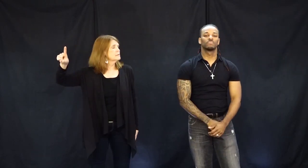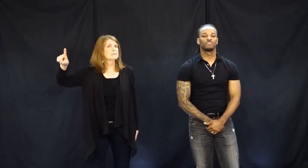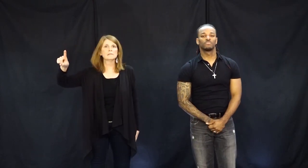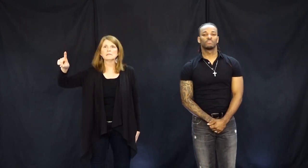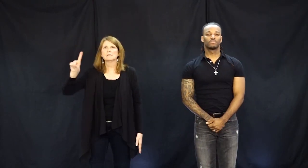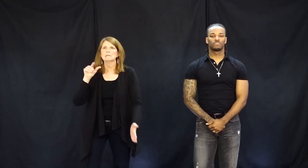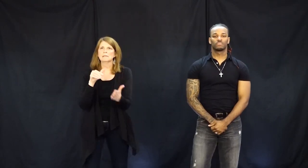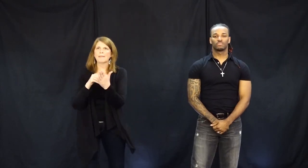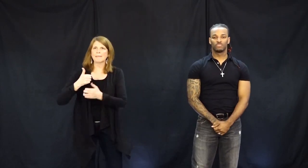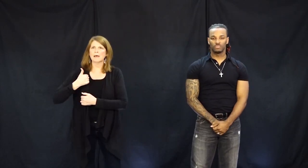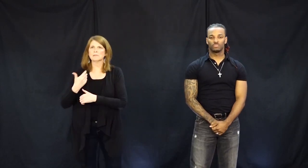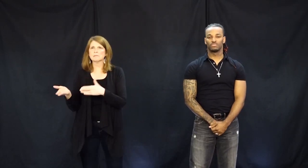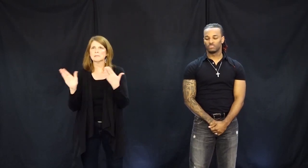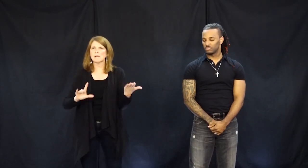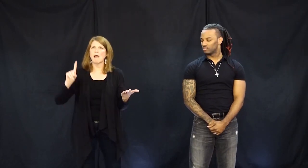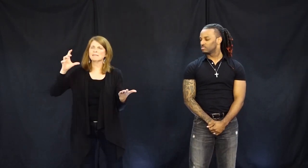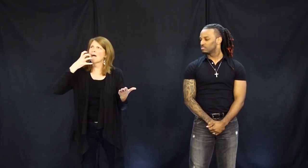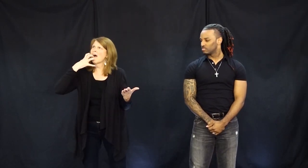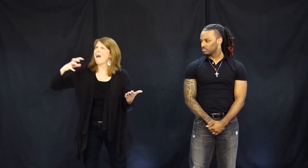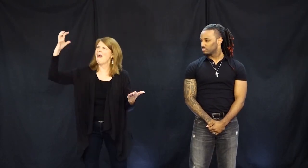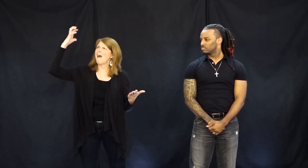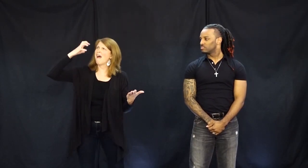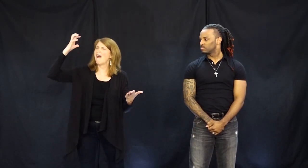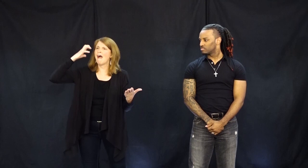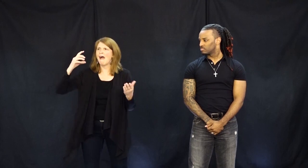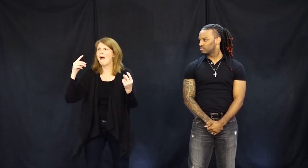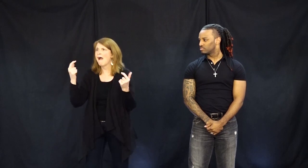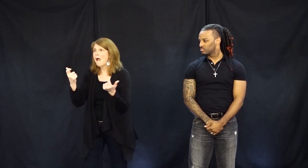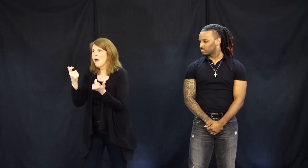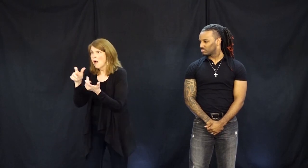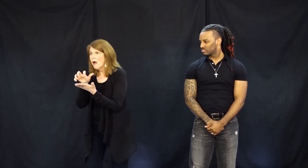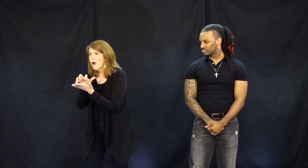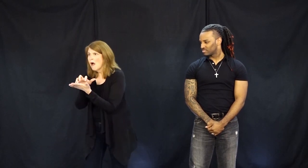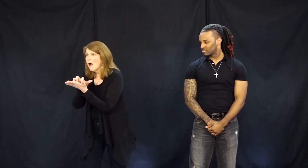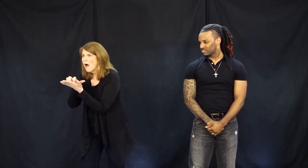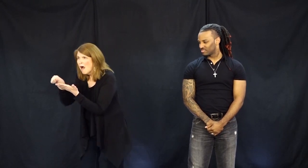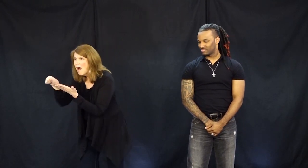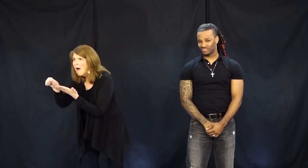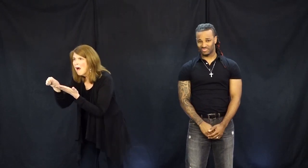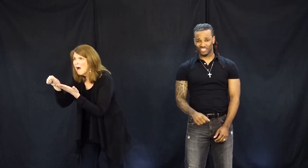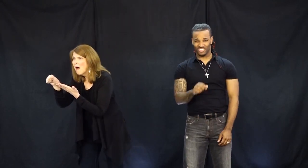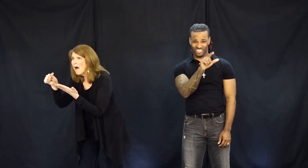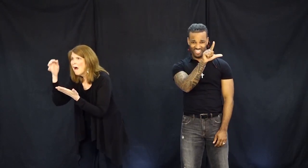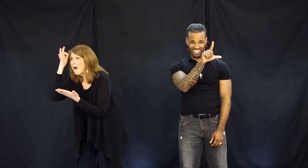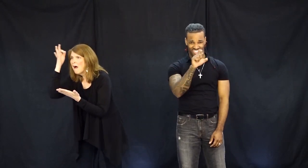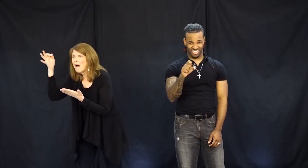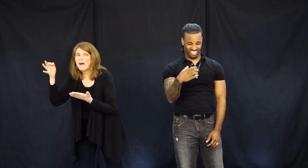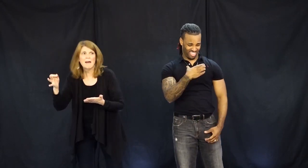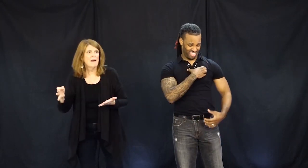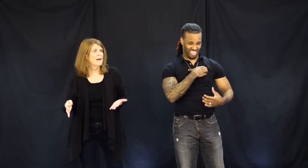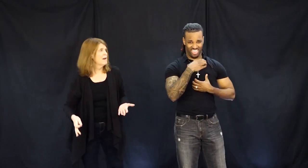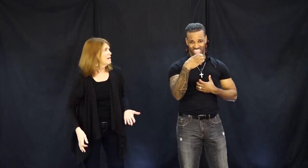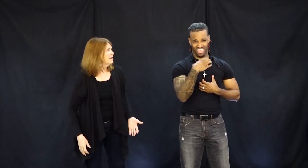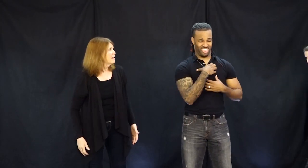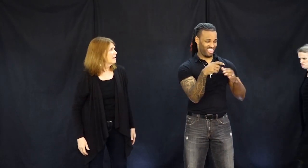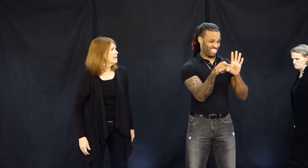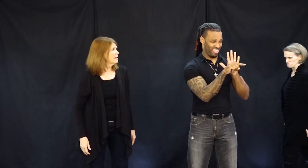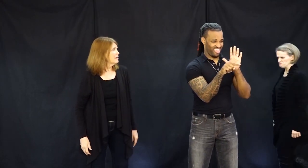in 100-degree heat. As we snatch a stalemate from the jaws of defeat. Charles Lee was left behind without a pot to piss in.